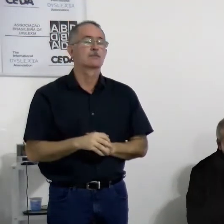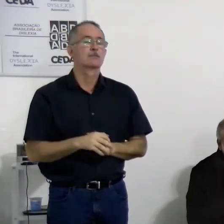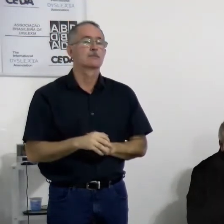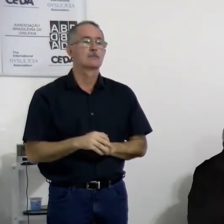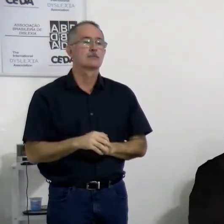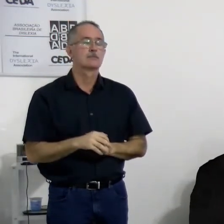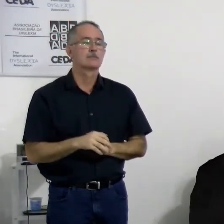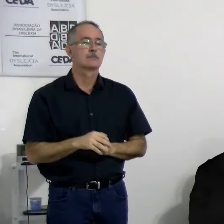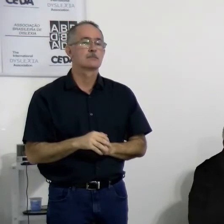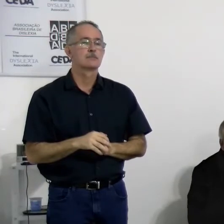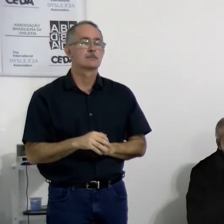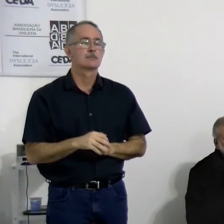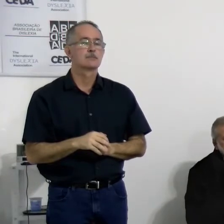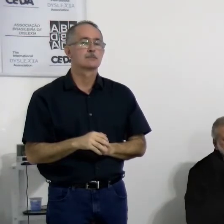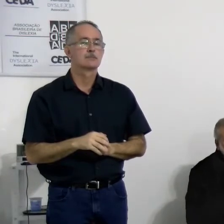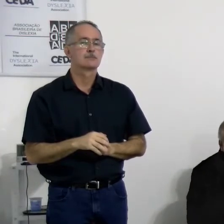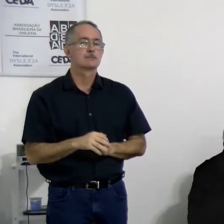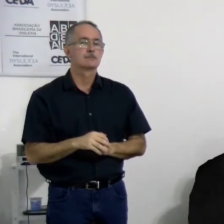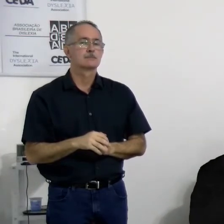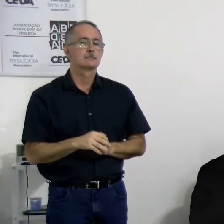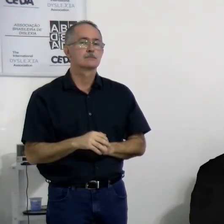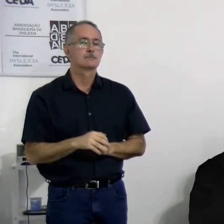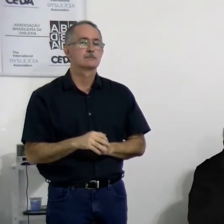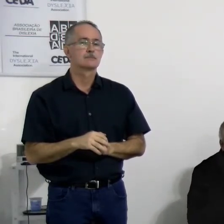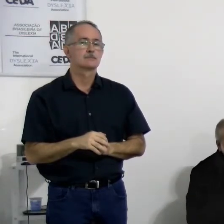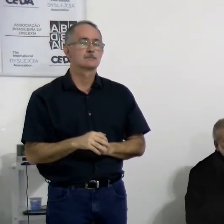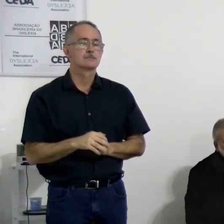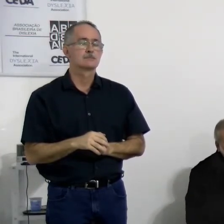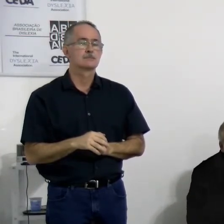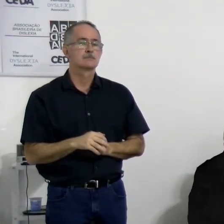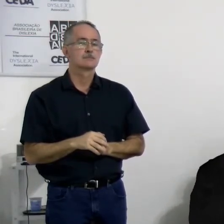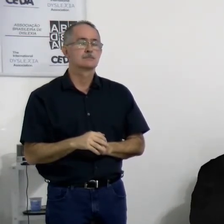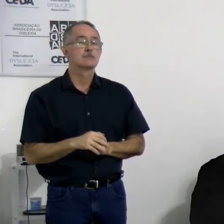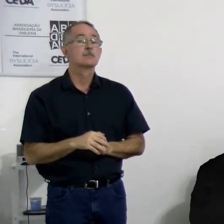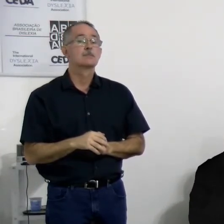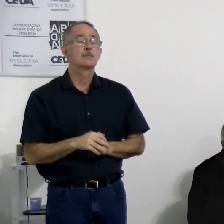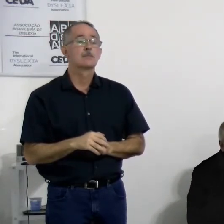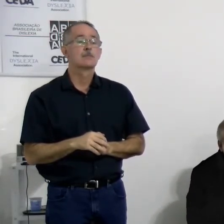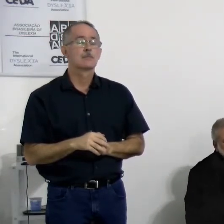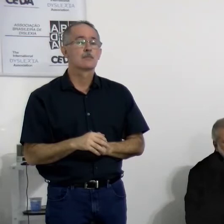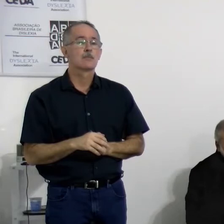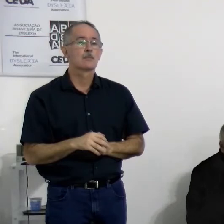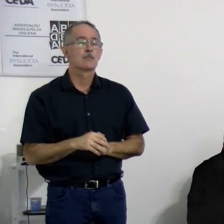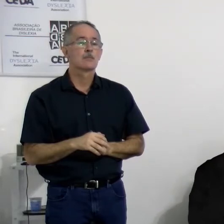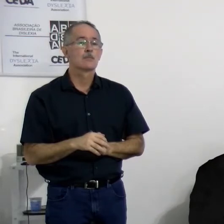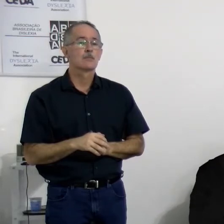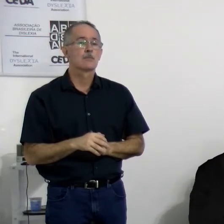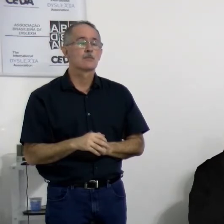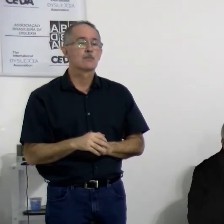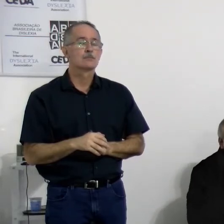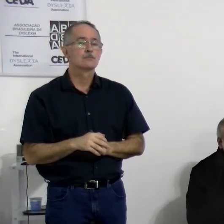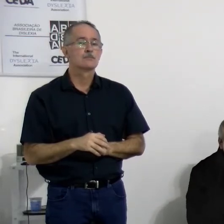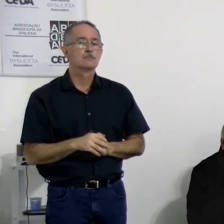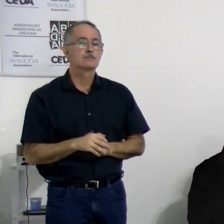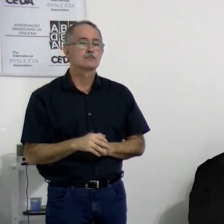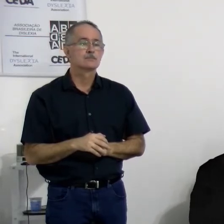So a piece of advice that I would share, and I offer advice very